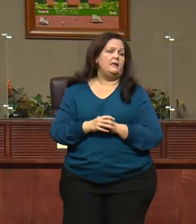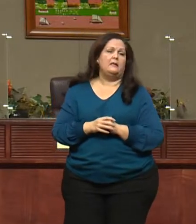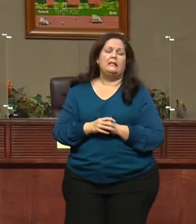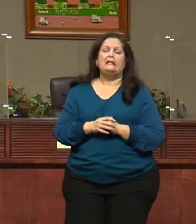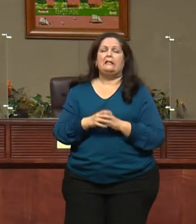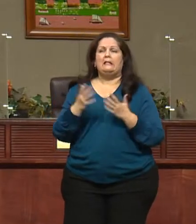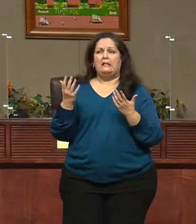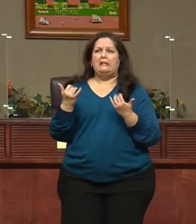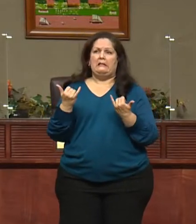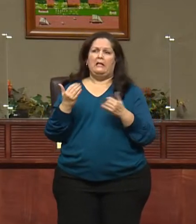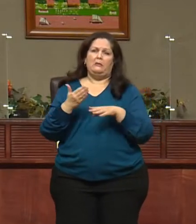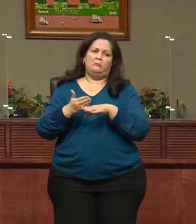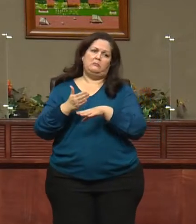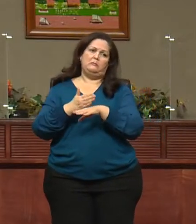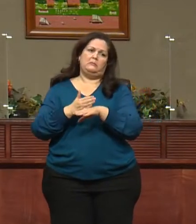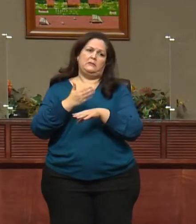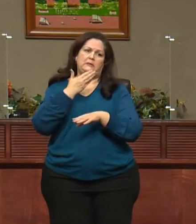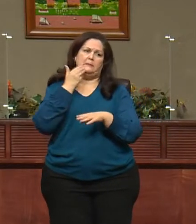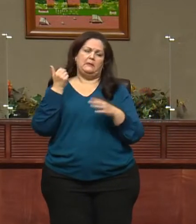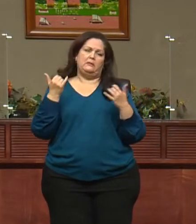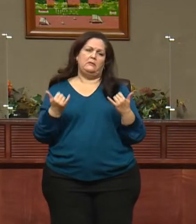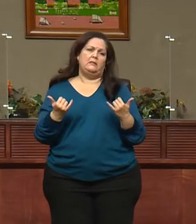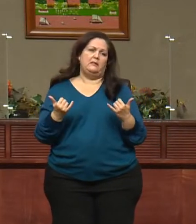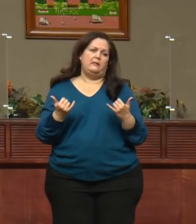better. At this point,